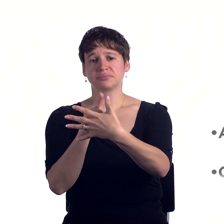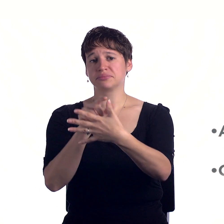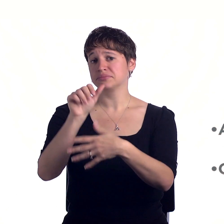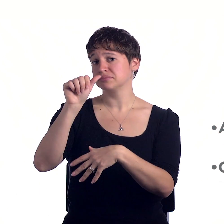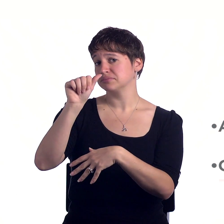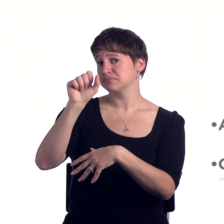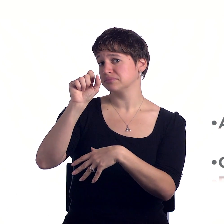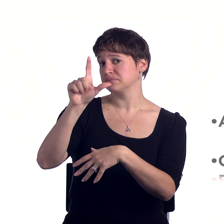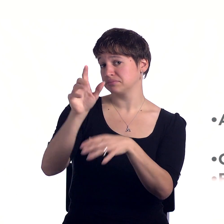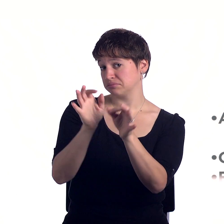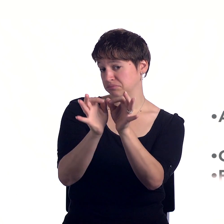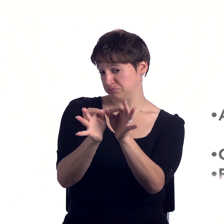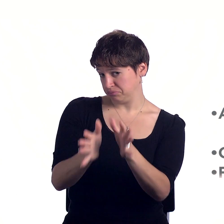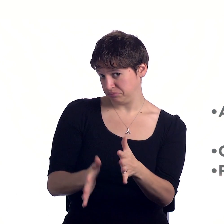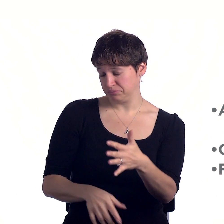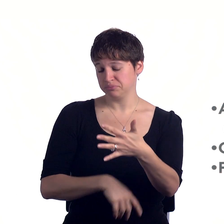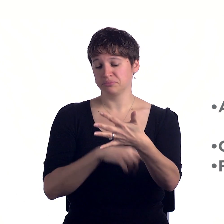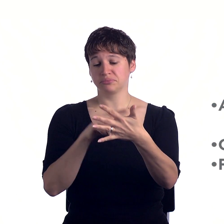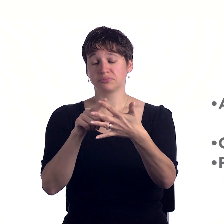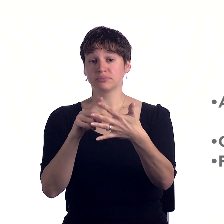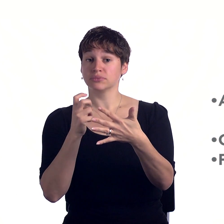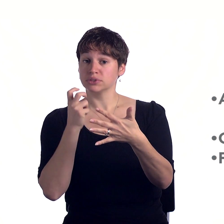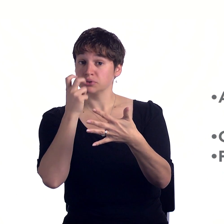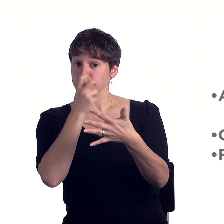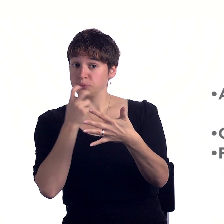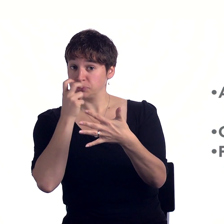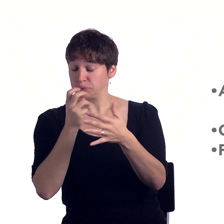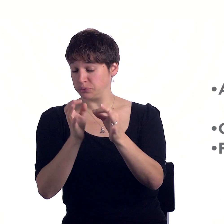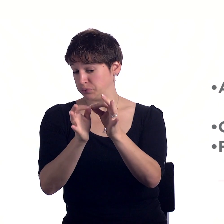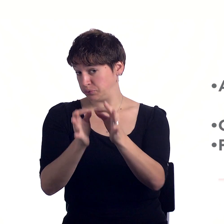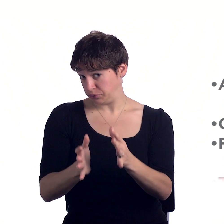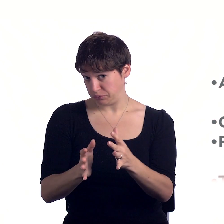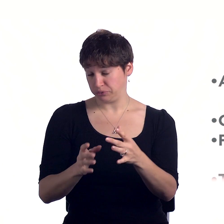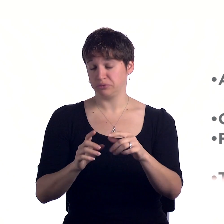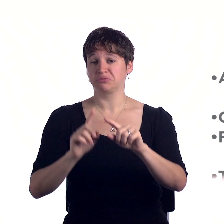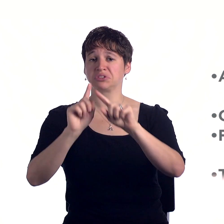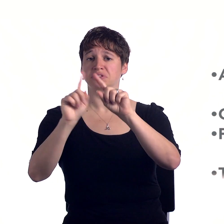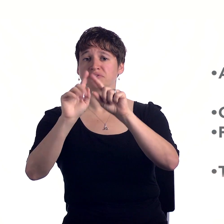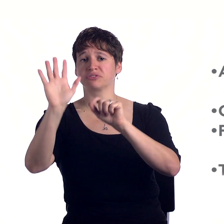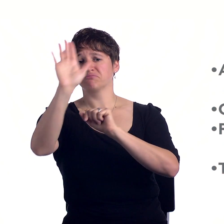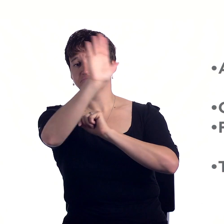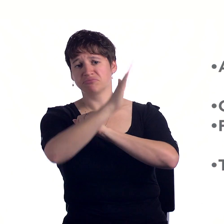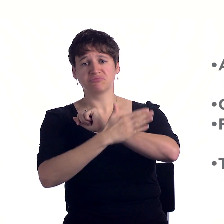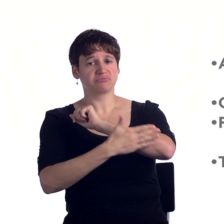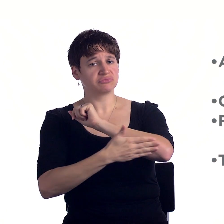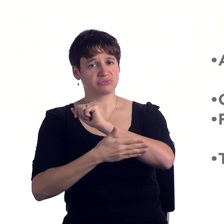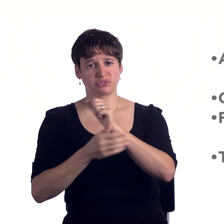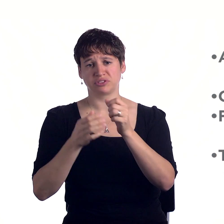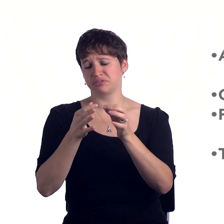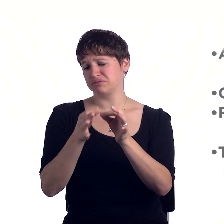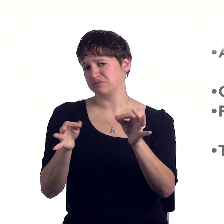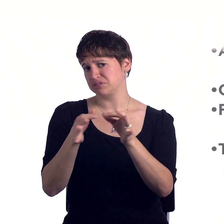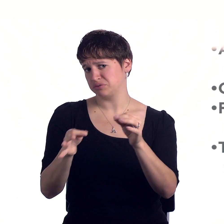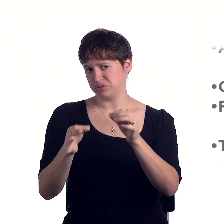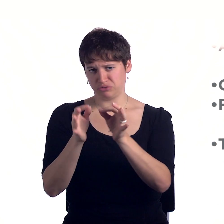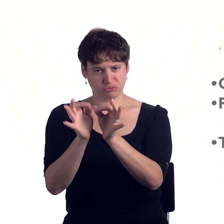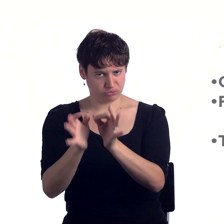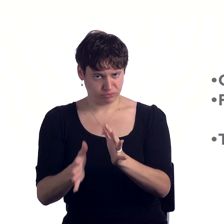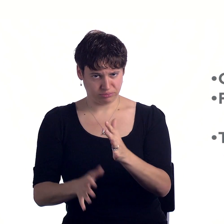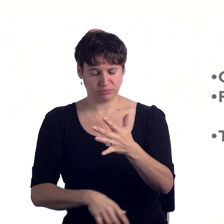American Sign Language ASL interpreters, oral interpreters, foreign language interpreters,